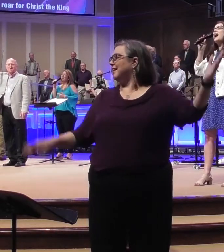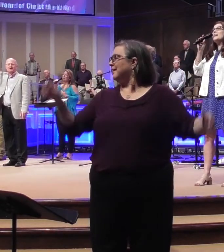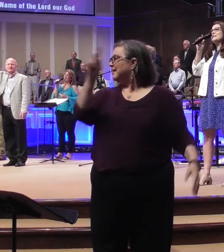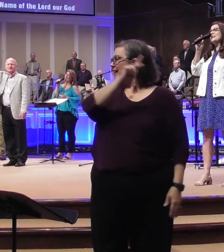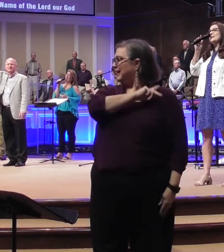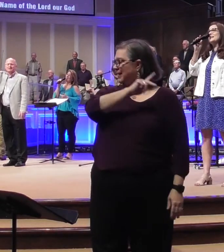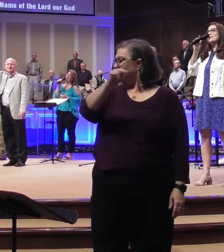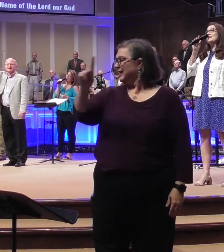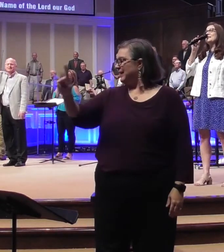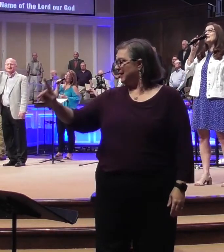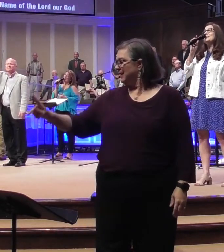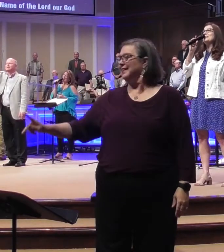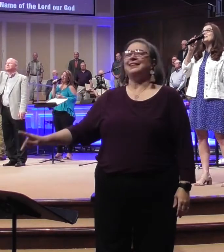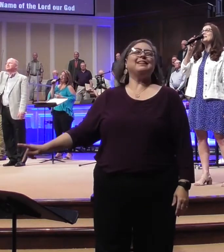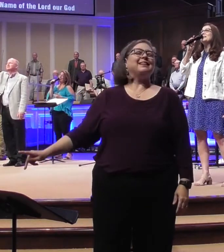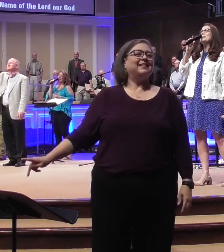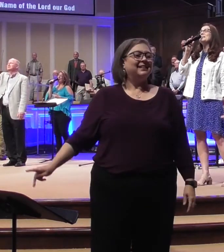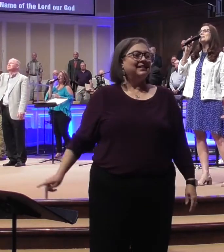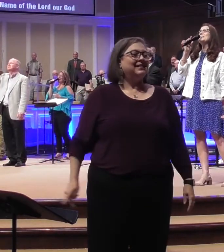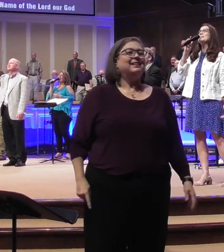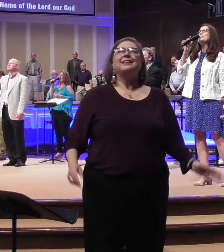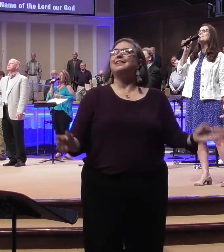the